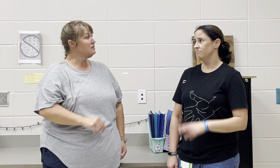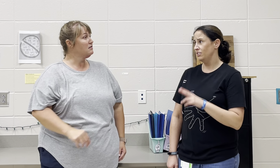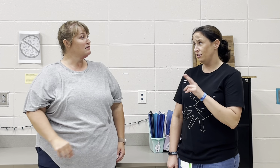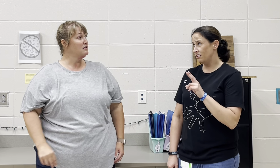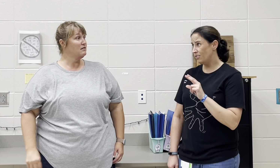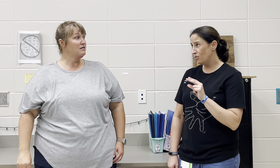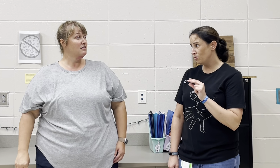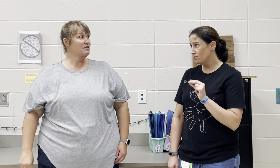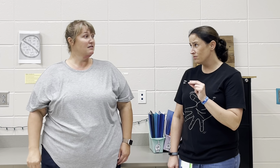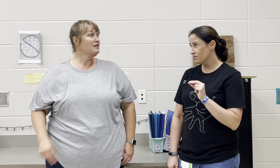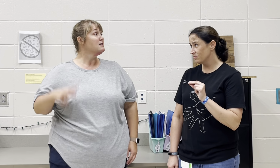No.